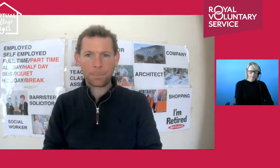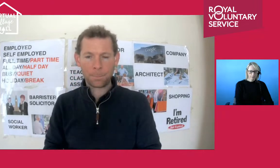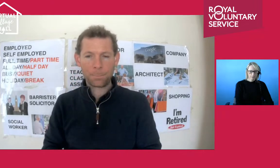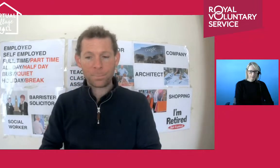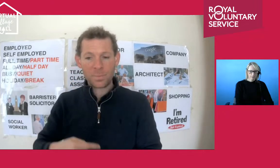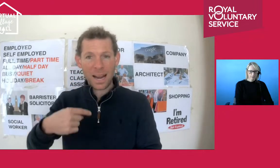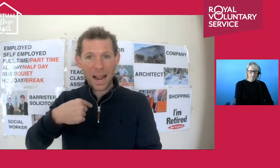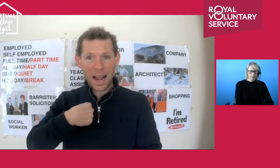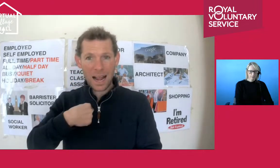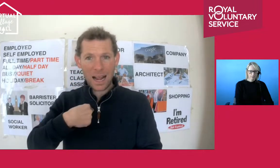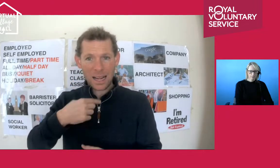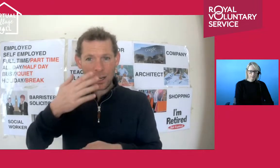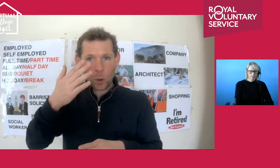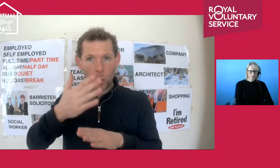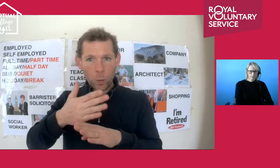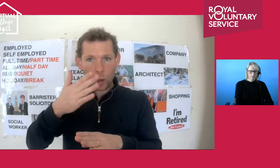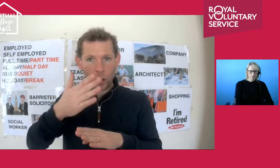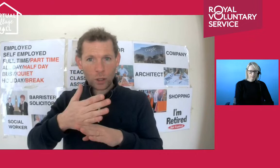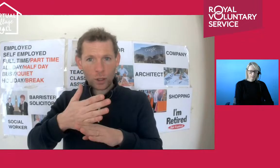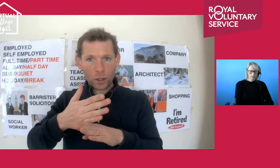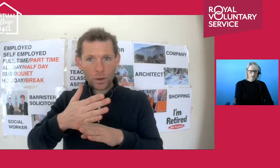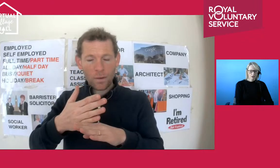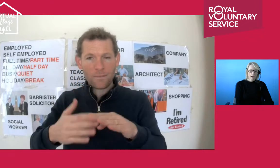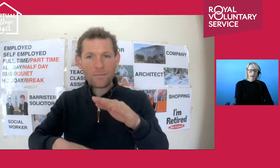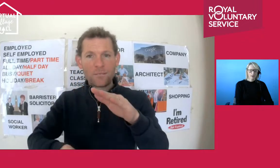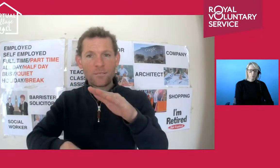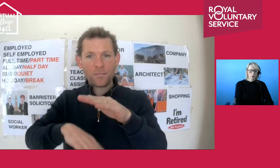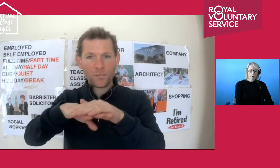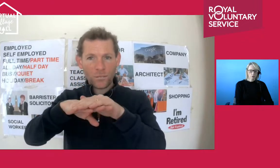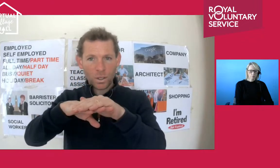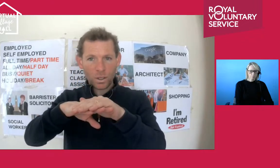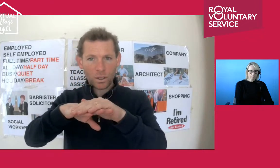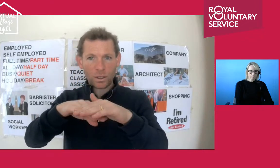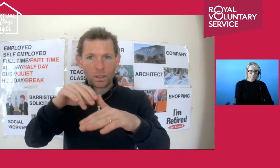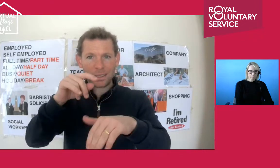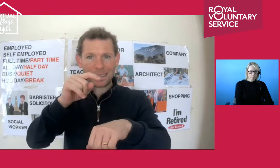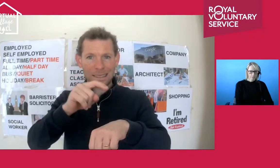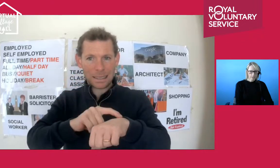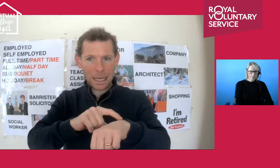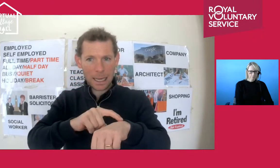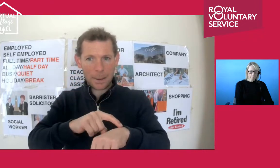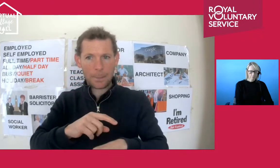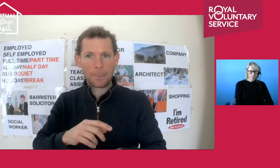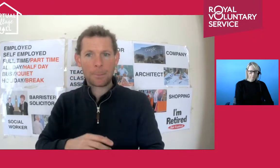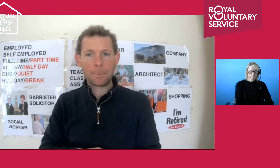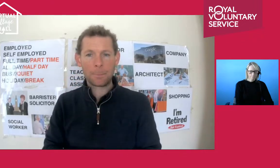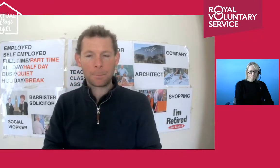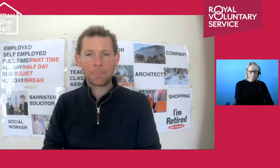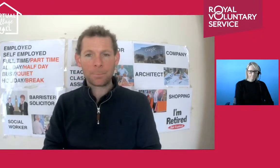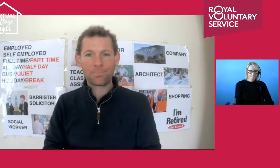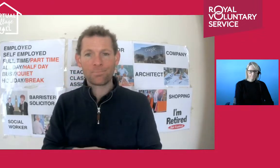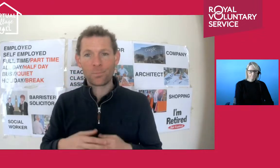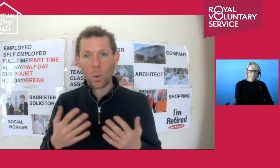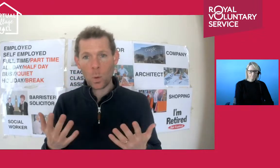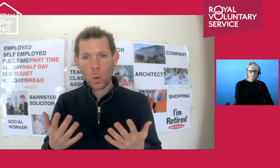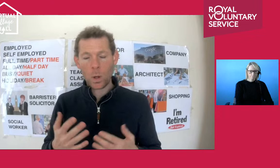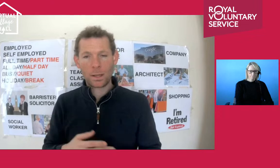Full-time. I work full-time.